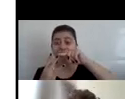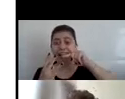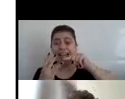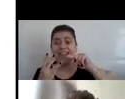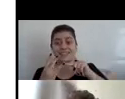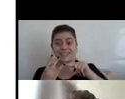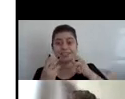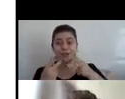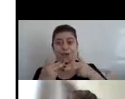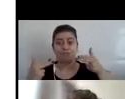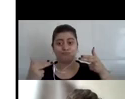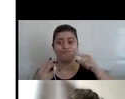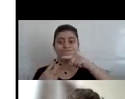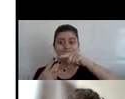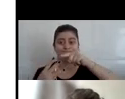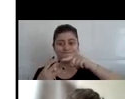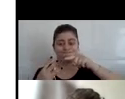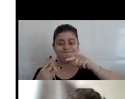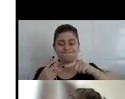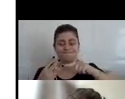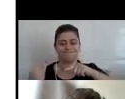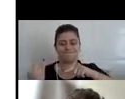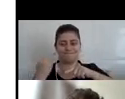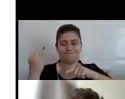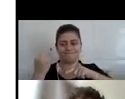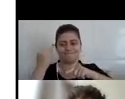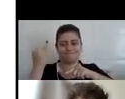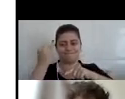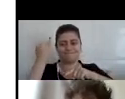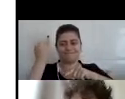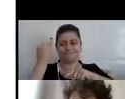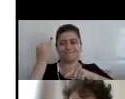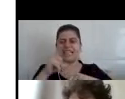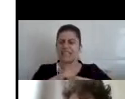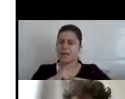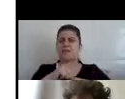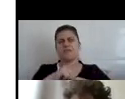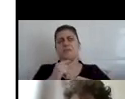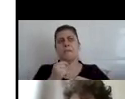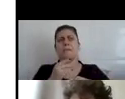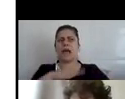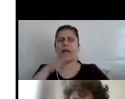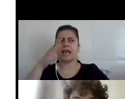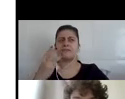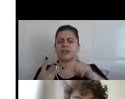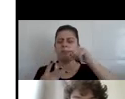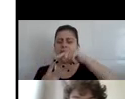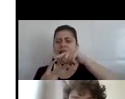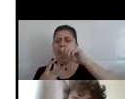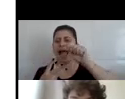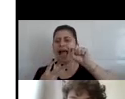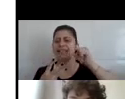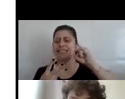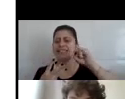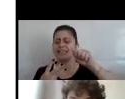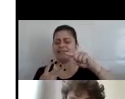from Asia, from Europe, and one from the Americas,